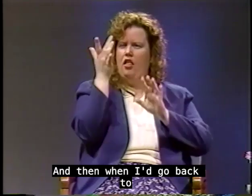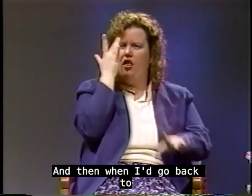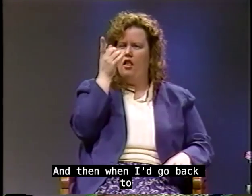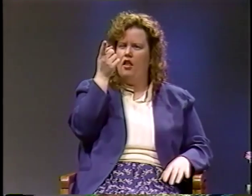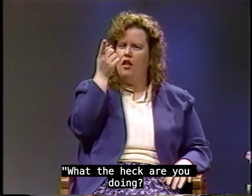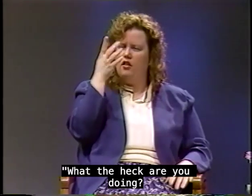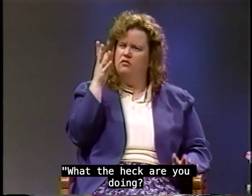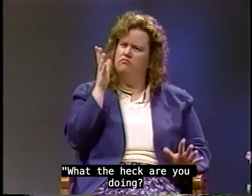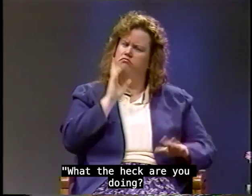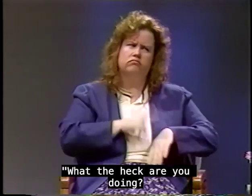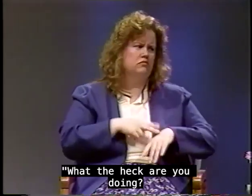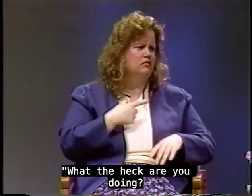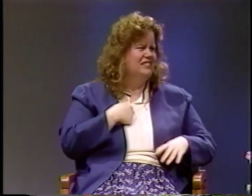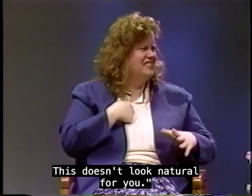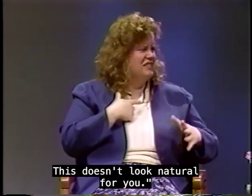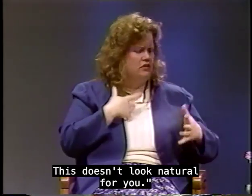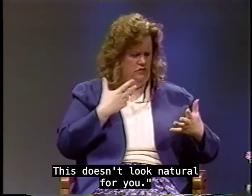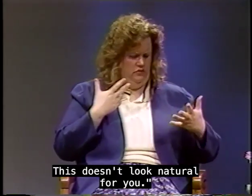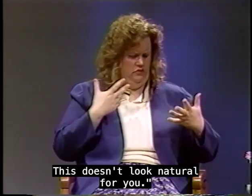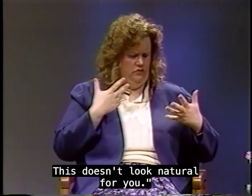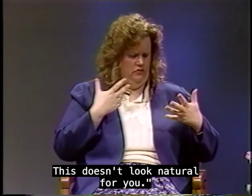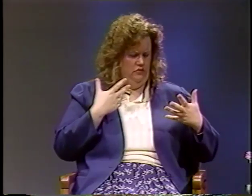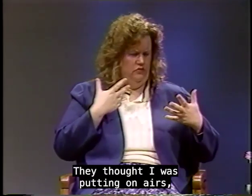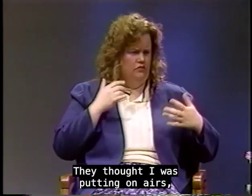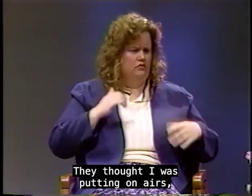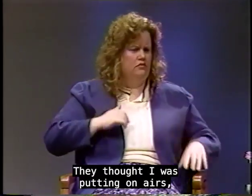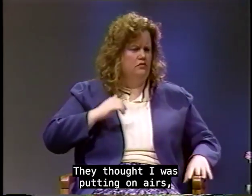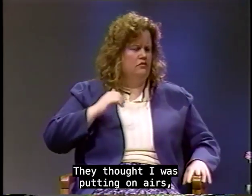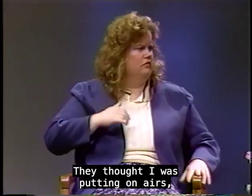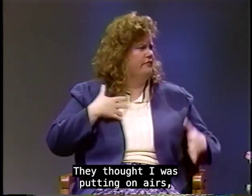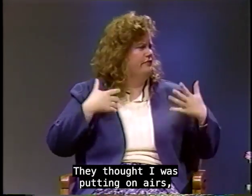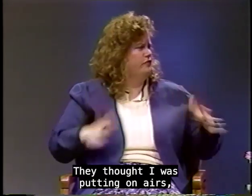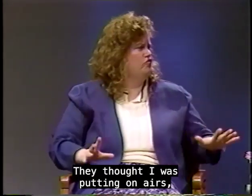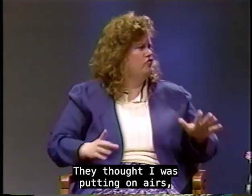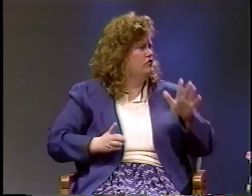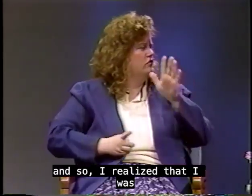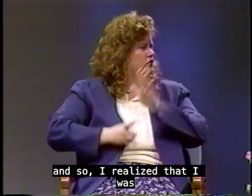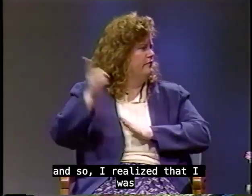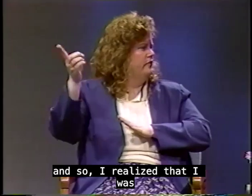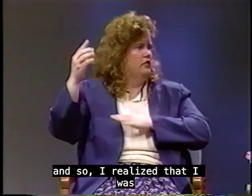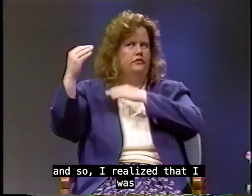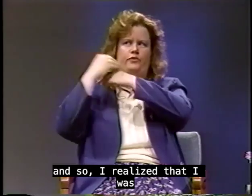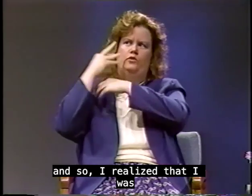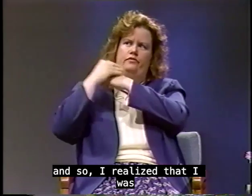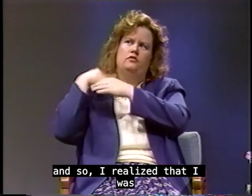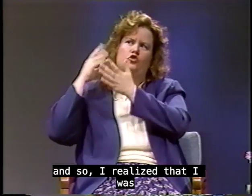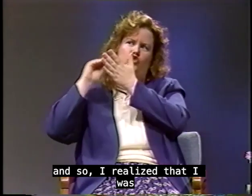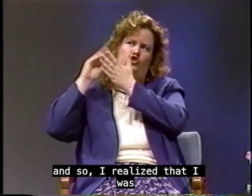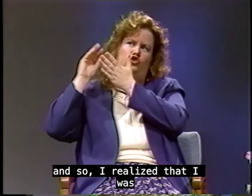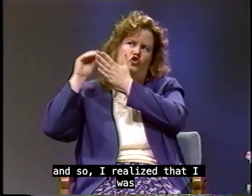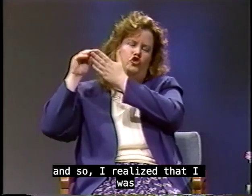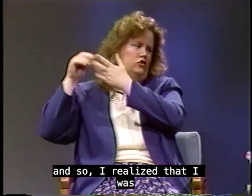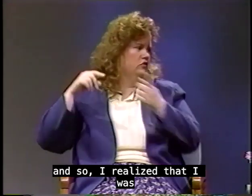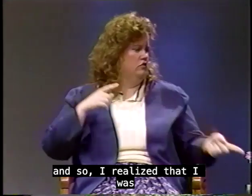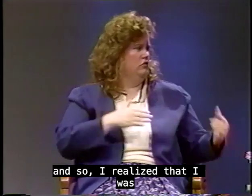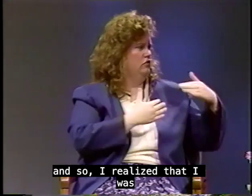say, "What the heck are you doing? This doesn't look natural for you." They thought I was putting on airs. And so I realized that I was being